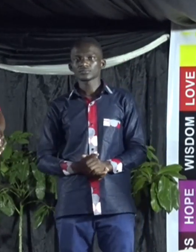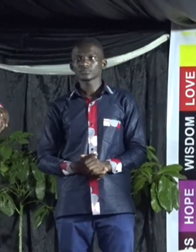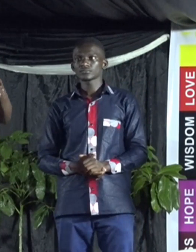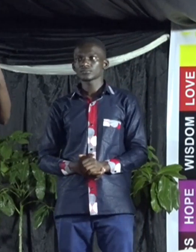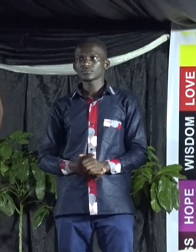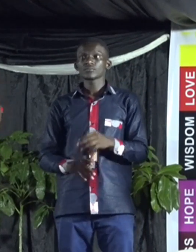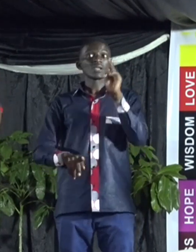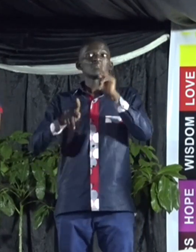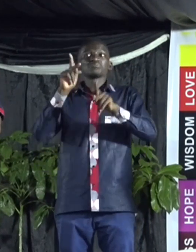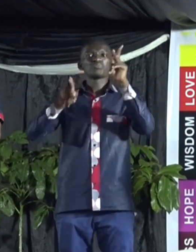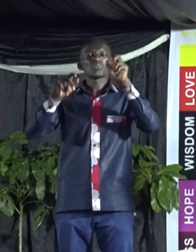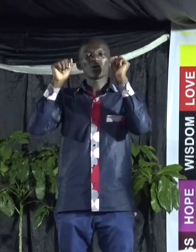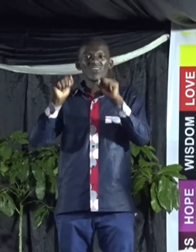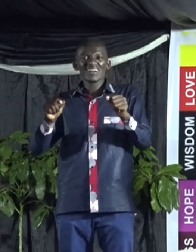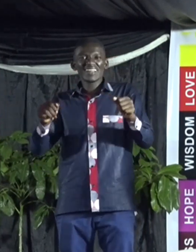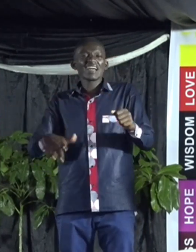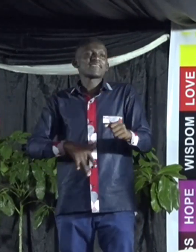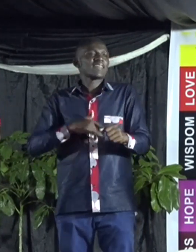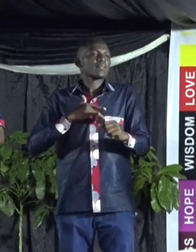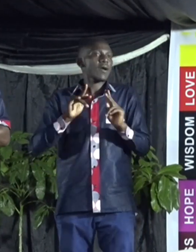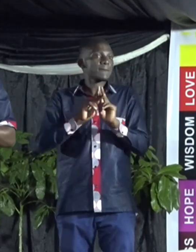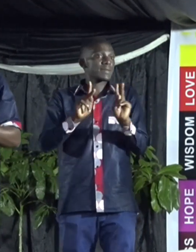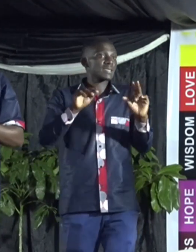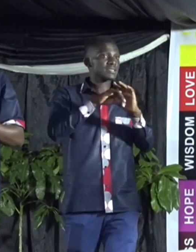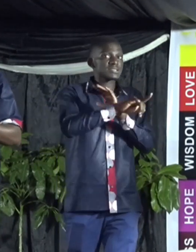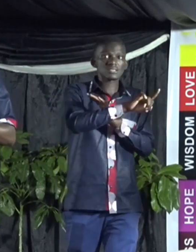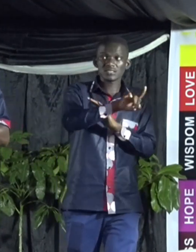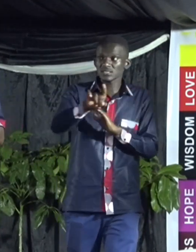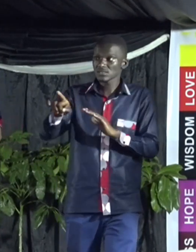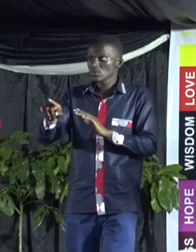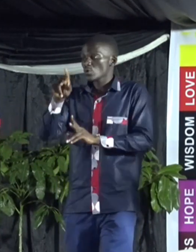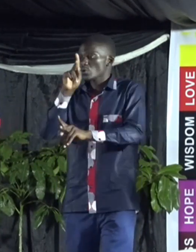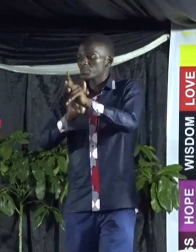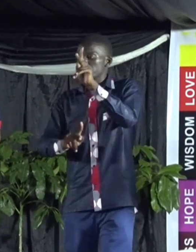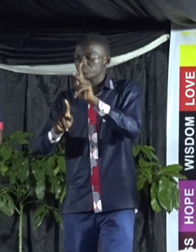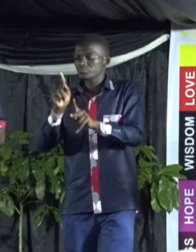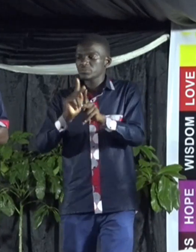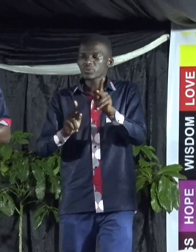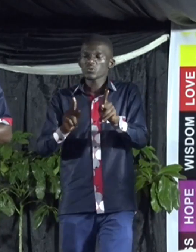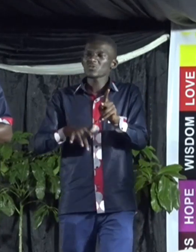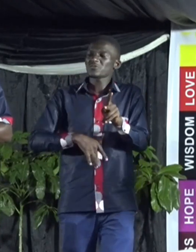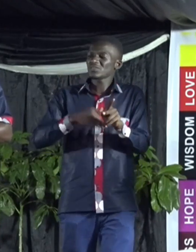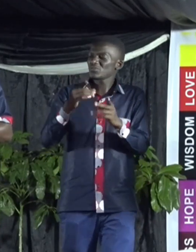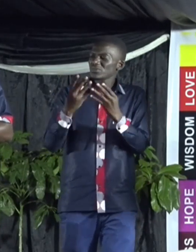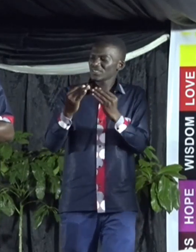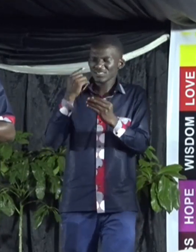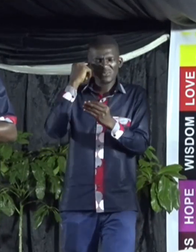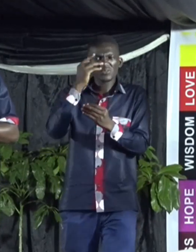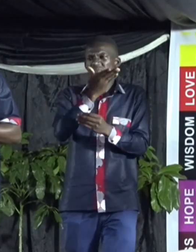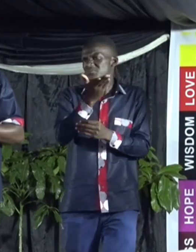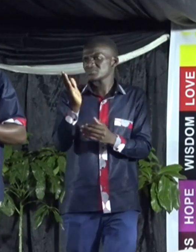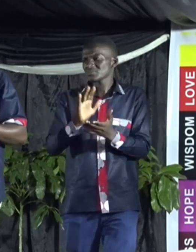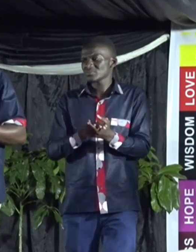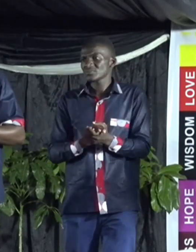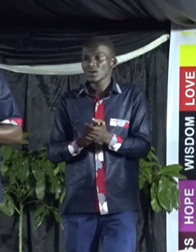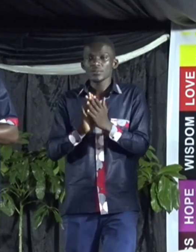Abantu bagenda kuuliramu emirembe. Many people are going to be proud of you. Abantu bajja kuulirango obanguira. People feel you easy for